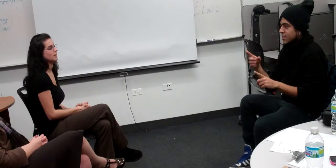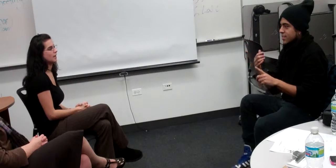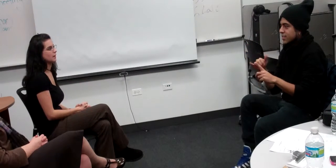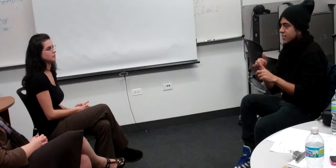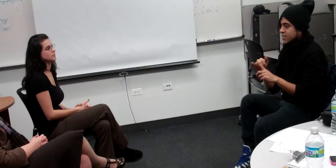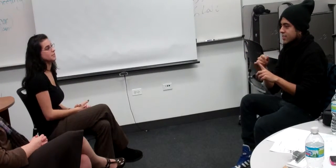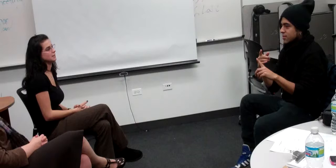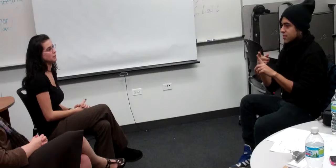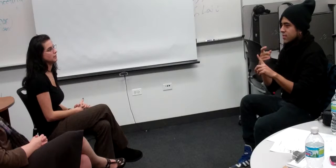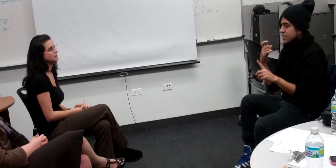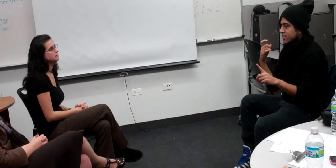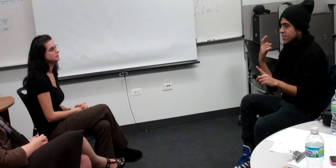I was recently bullied